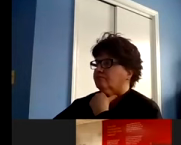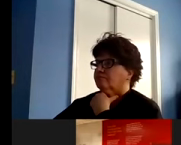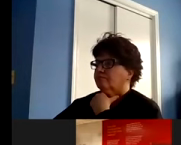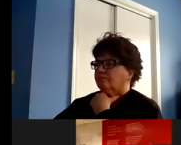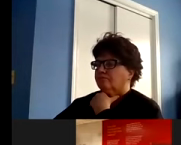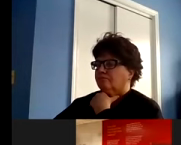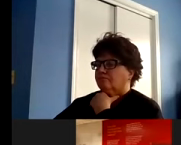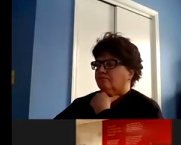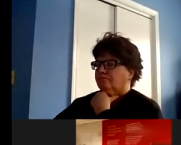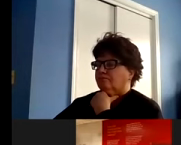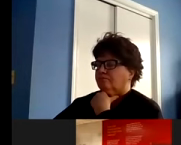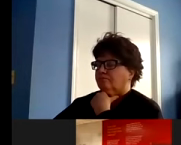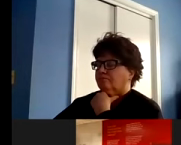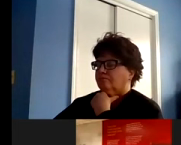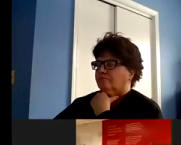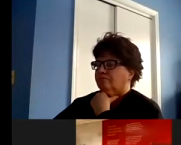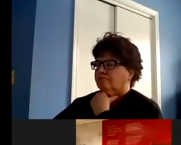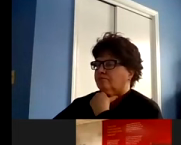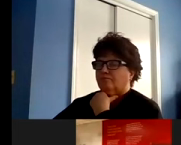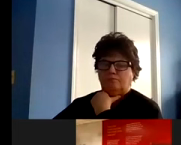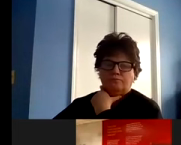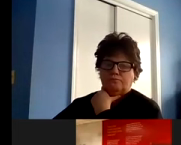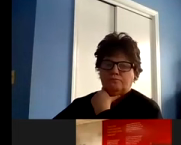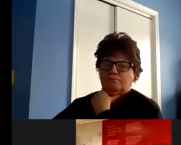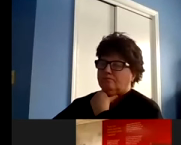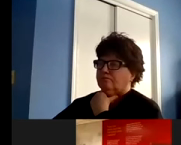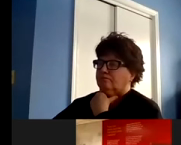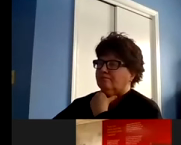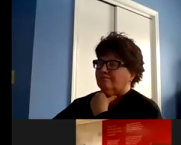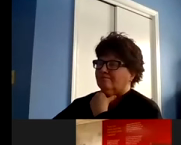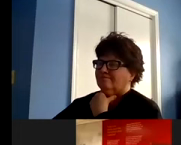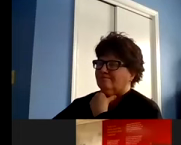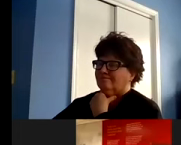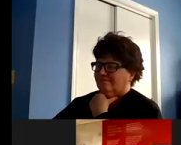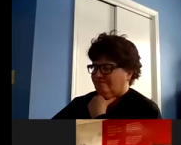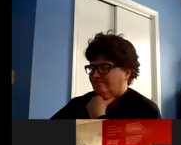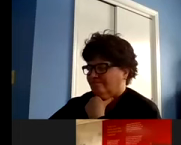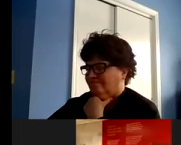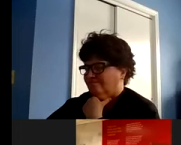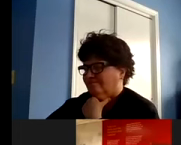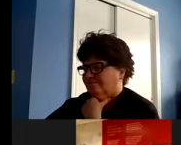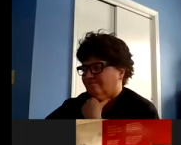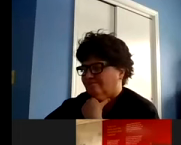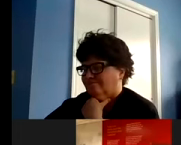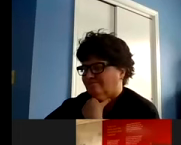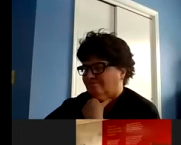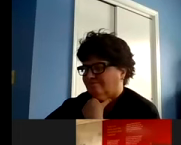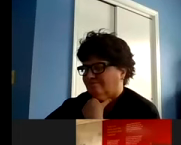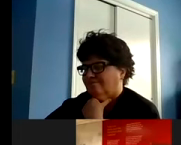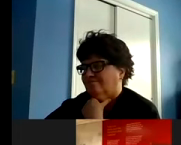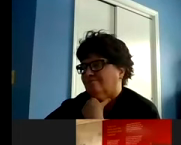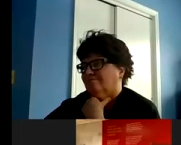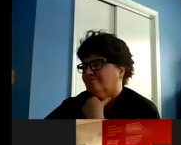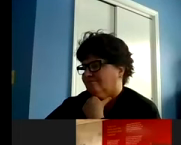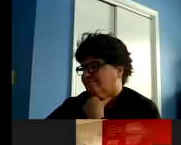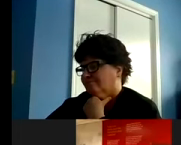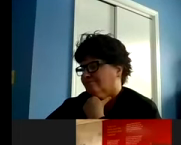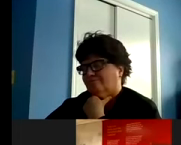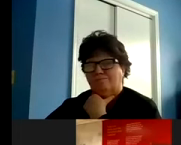At 38 years old, I finally had to go to work. My professional career brought me back to South